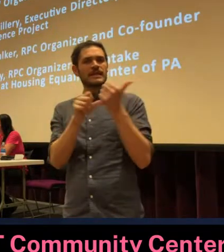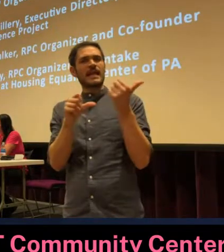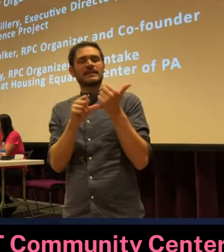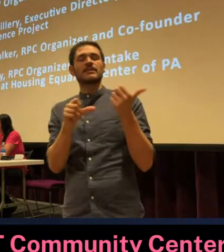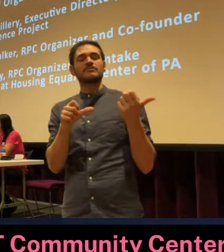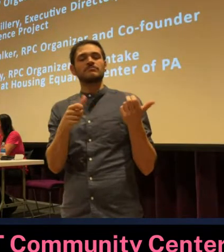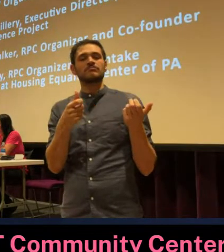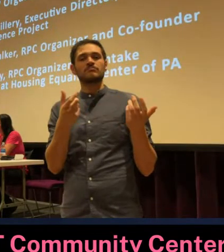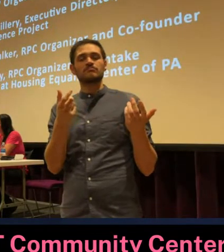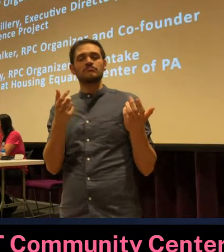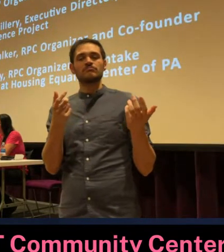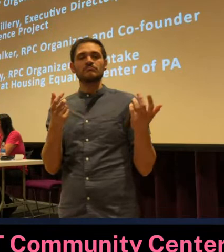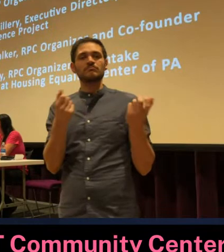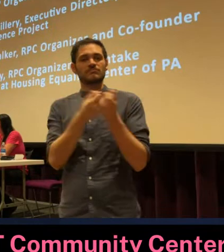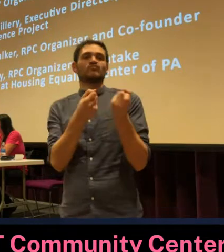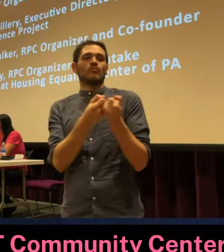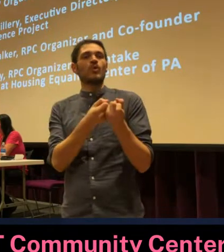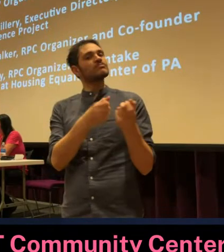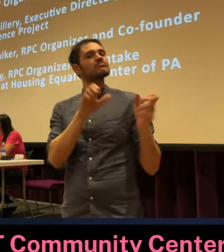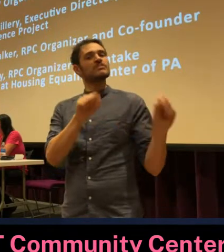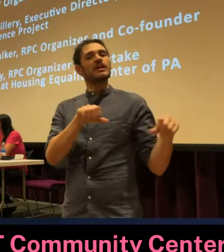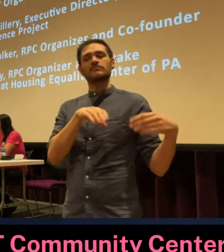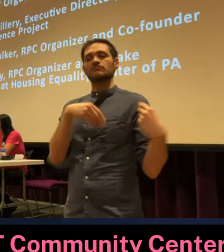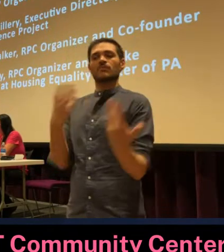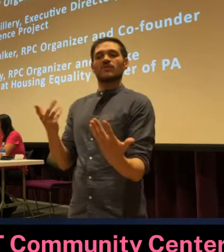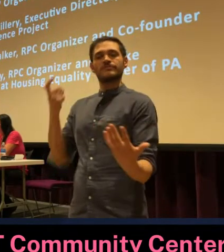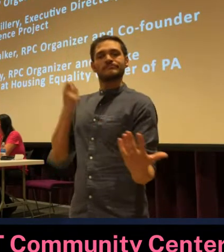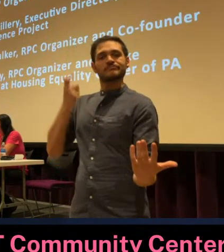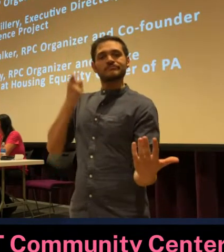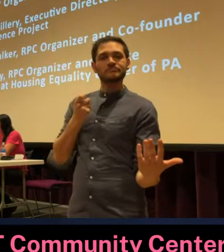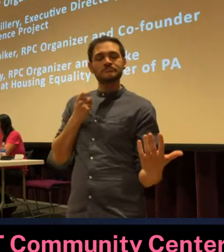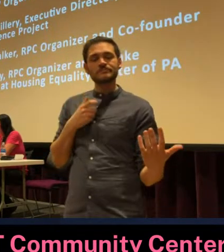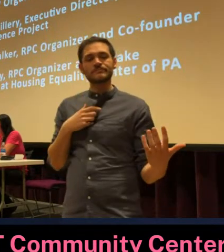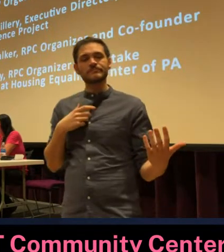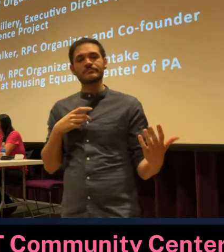support events, right? So finding a place for it to live,